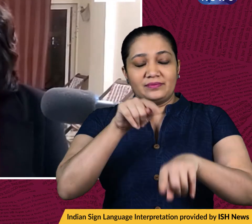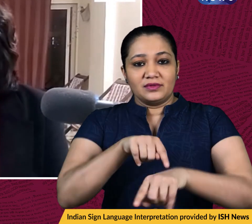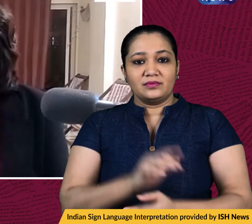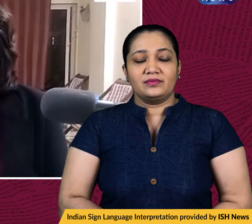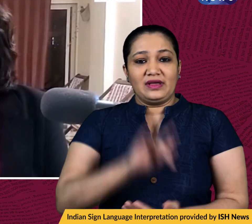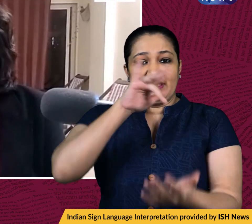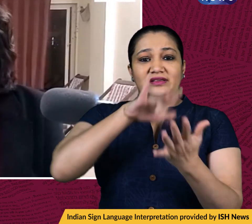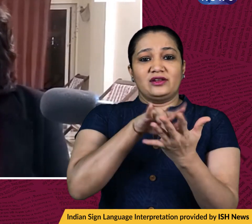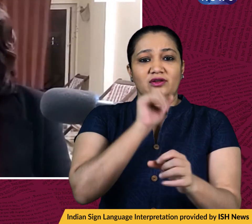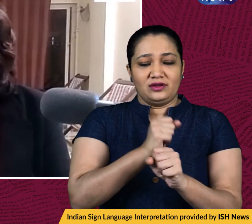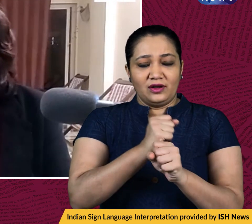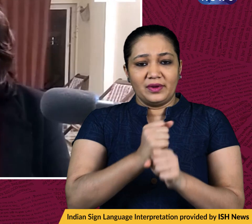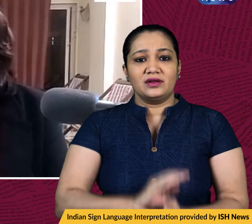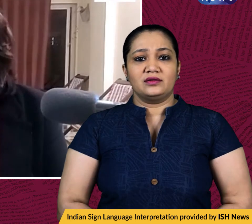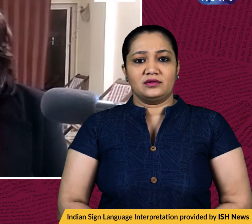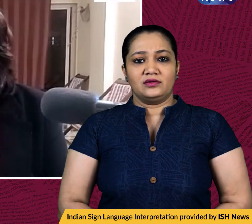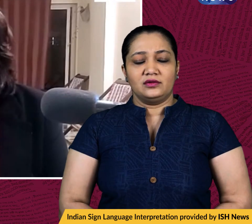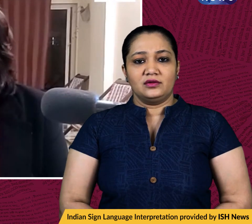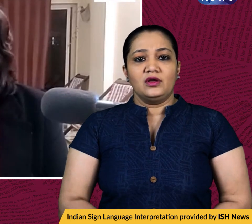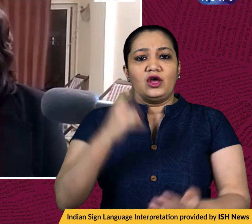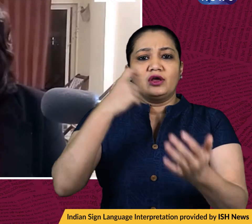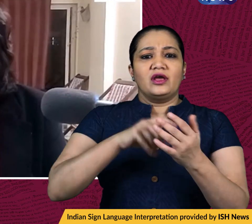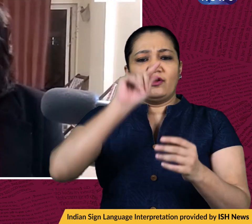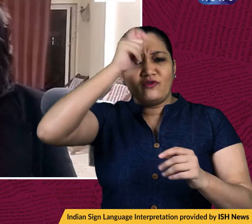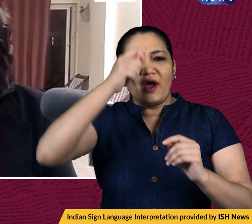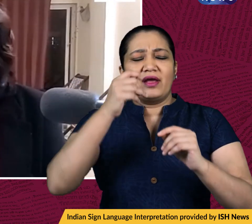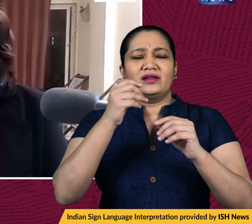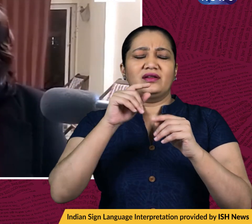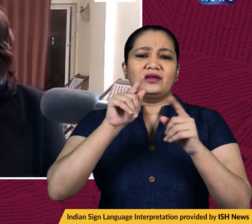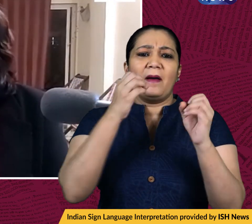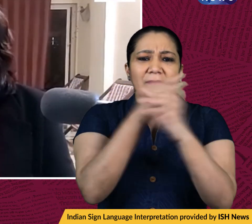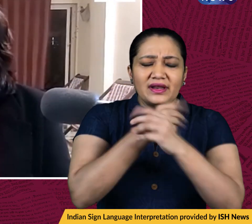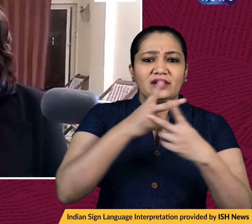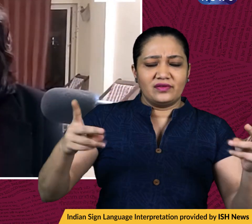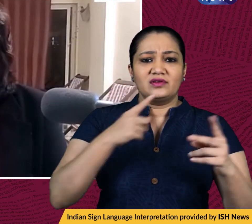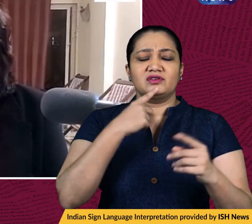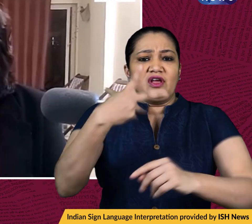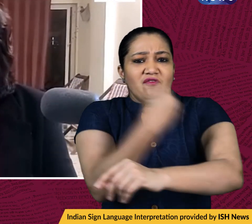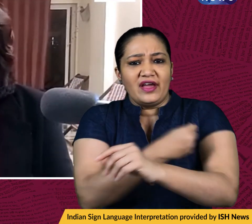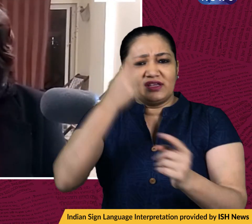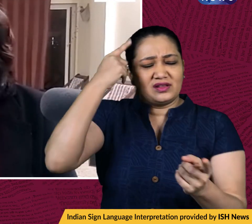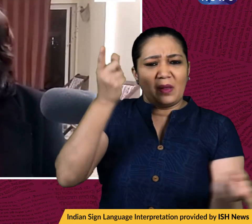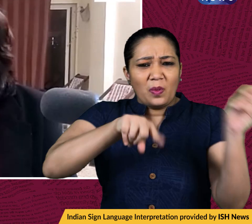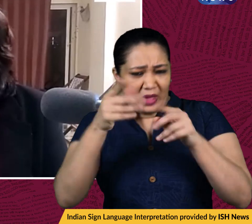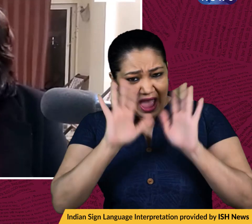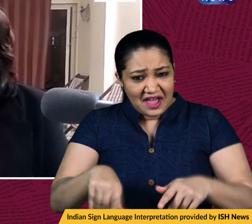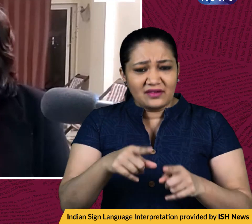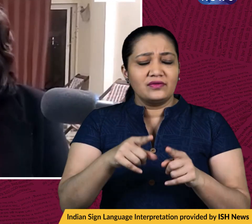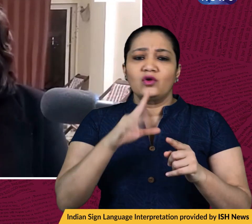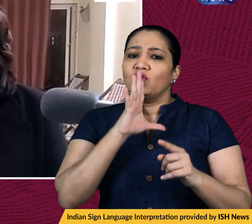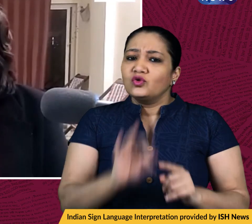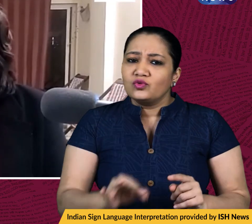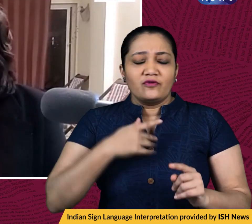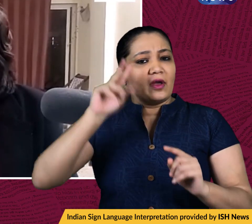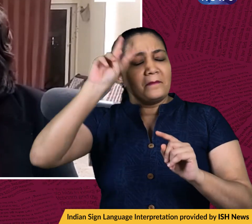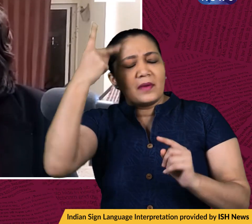Meanwhile, the center has said that reports in the international media that alleged a vaccination fraud are